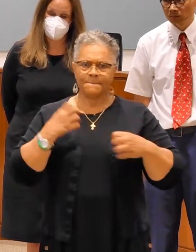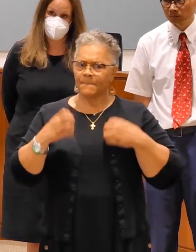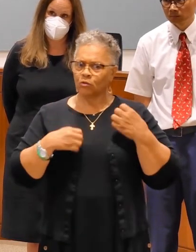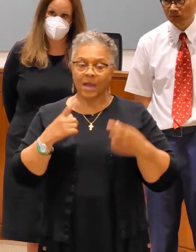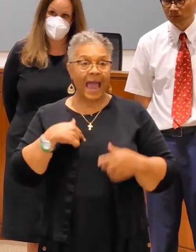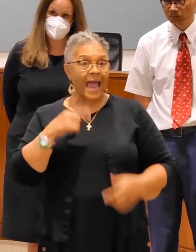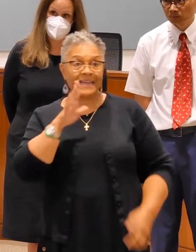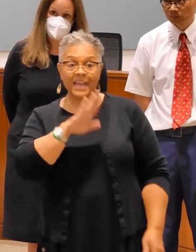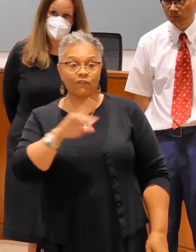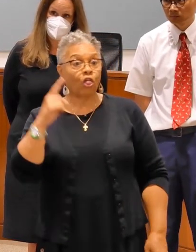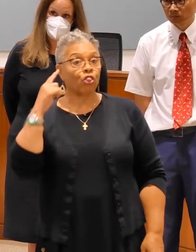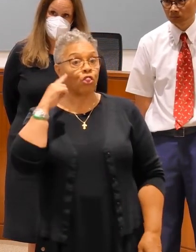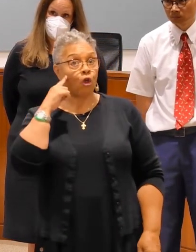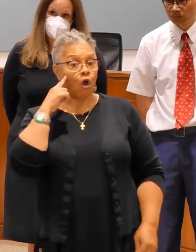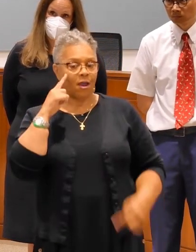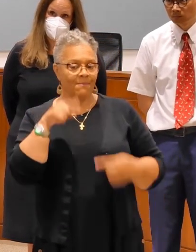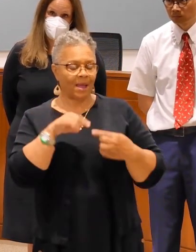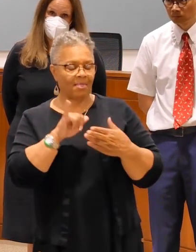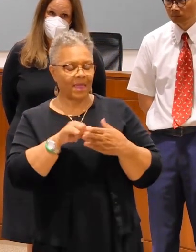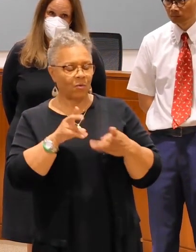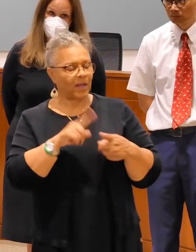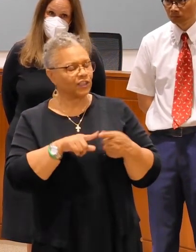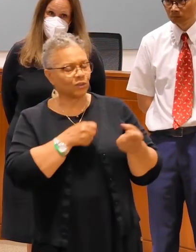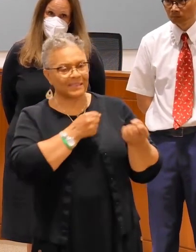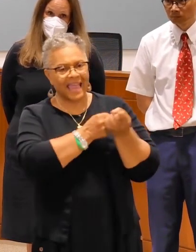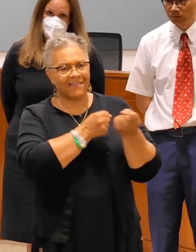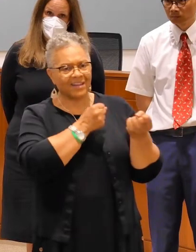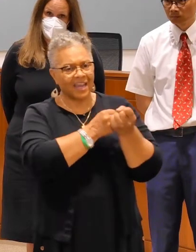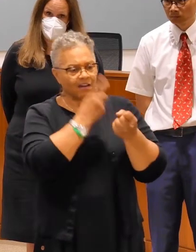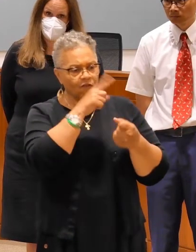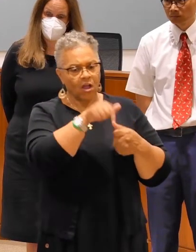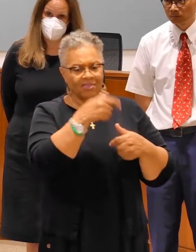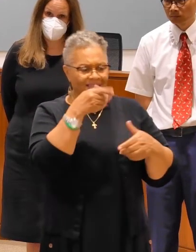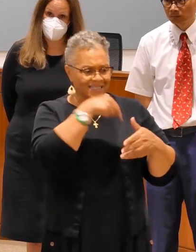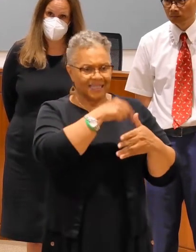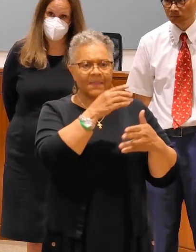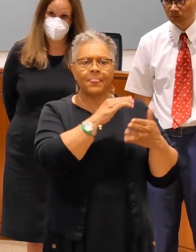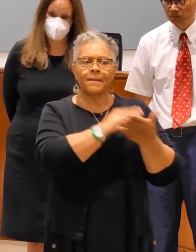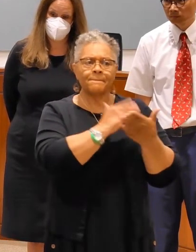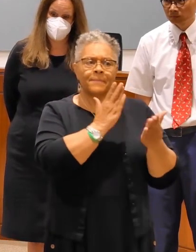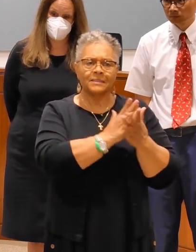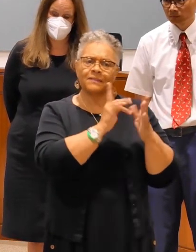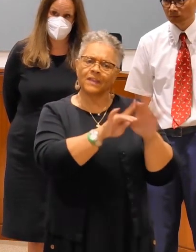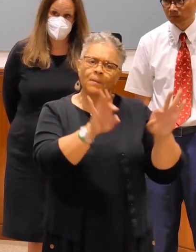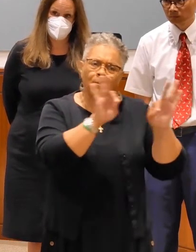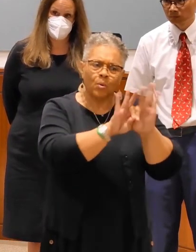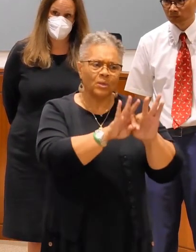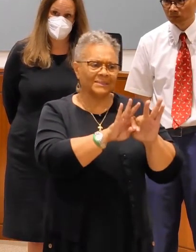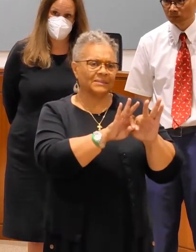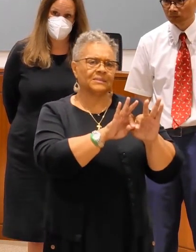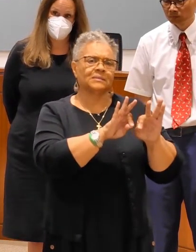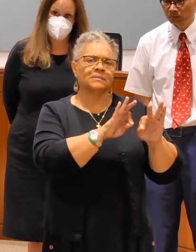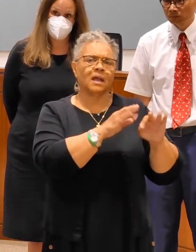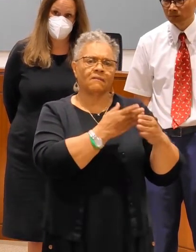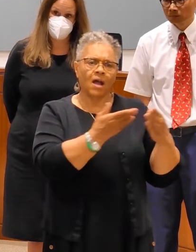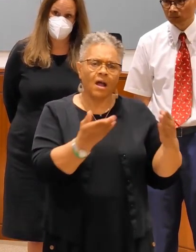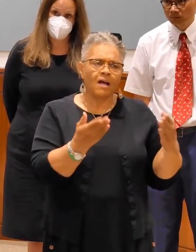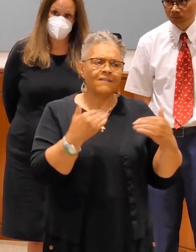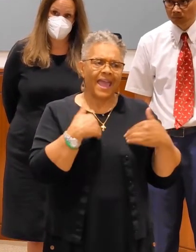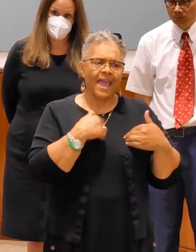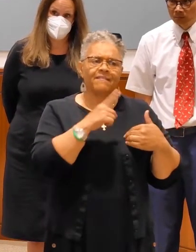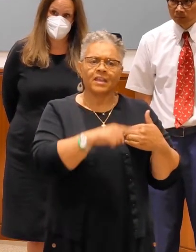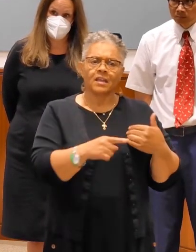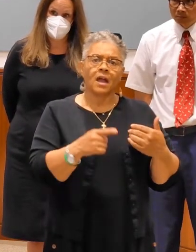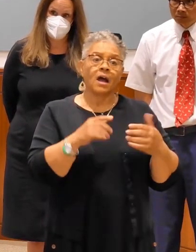never thought of it like that, as she was advocating for other things within the budget, the significance and importance of having